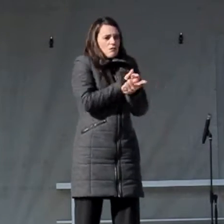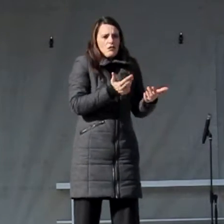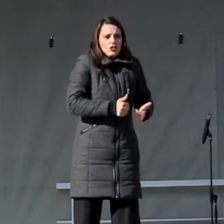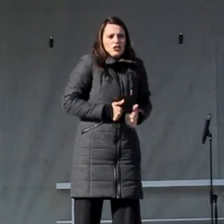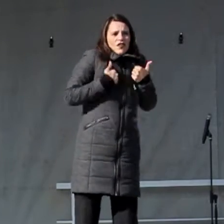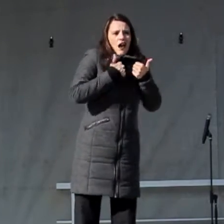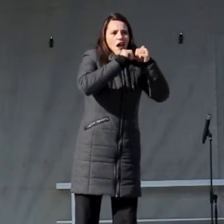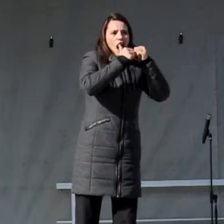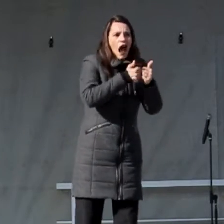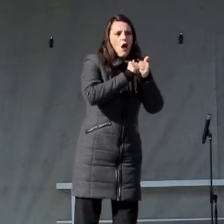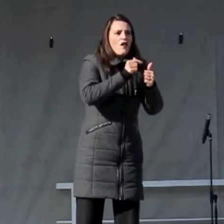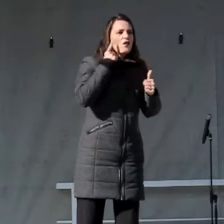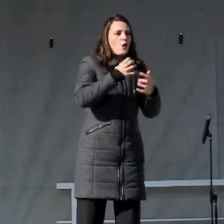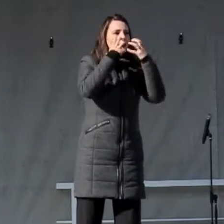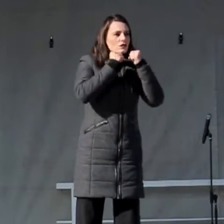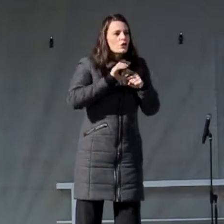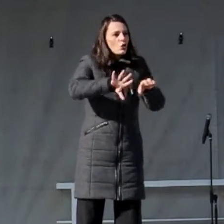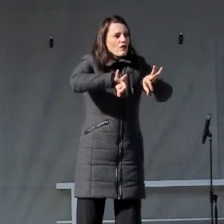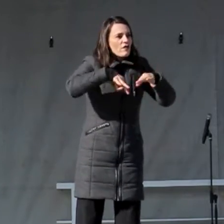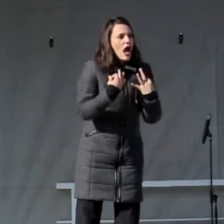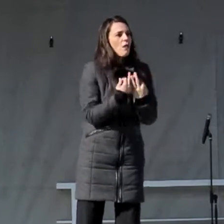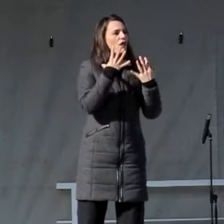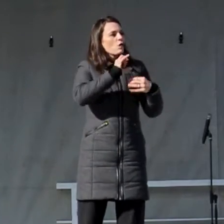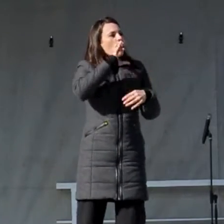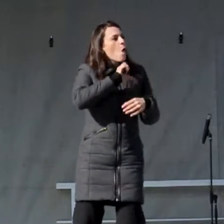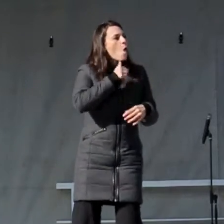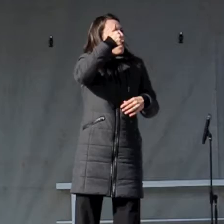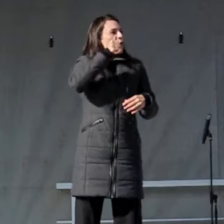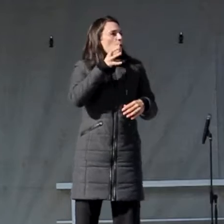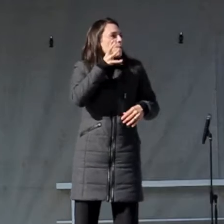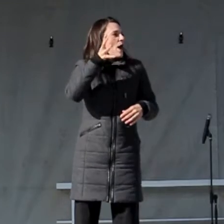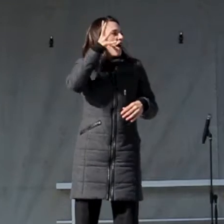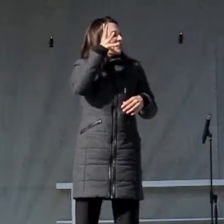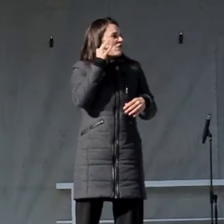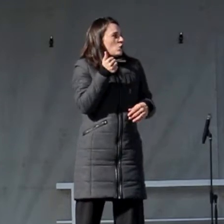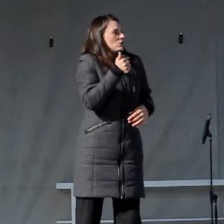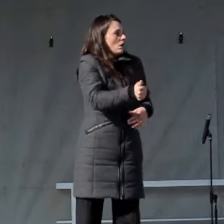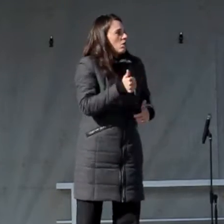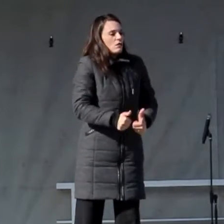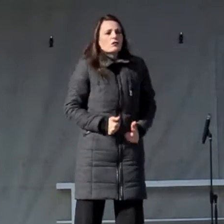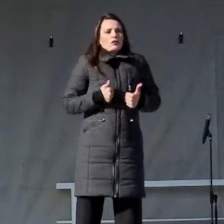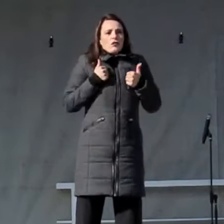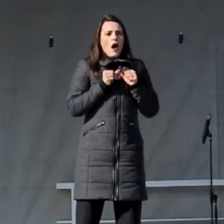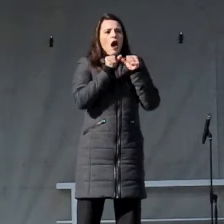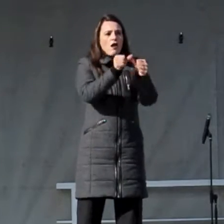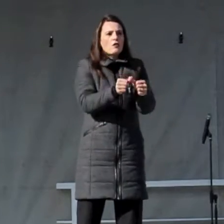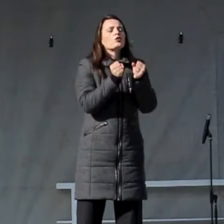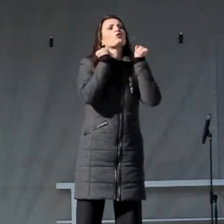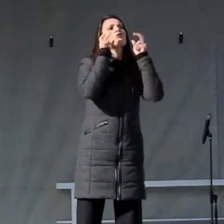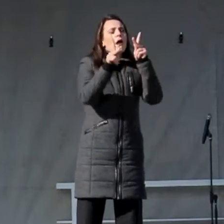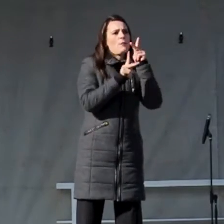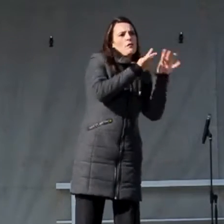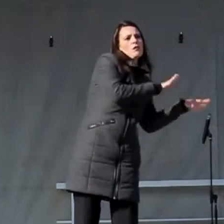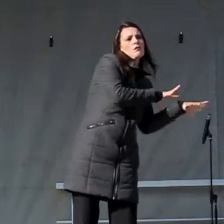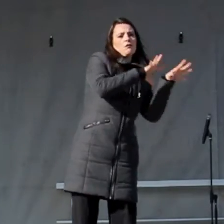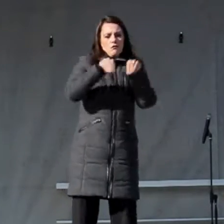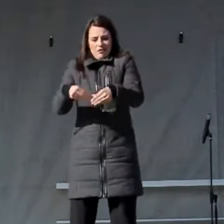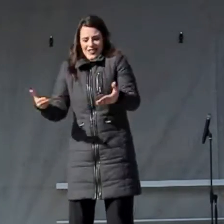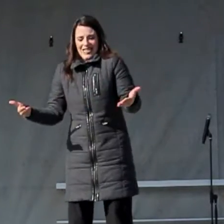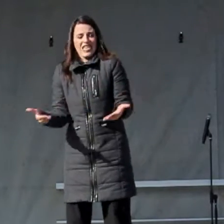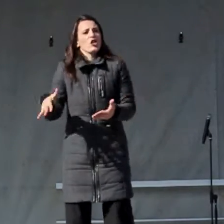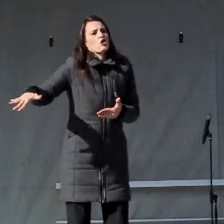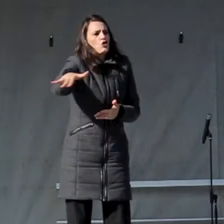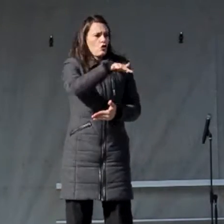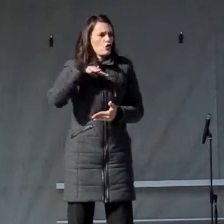to survive for your child, for your elderly parent, and for yourself. So a lot of them are here, and we have to help